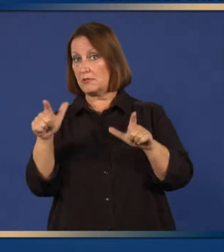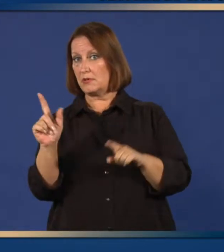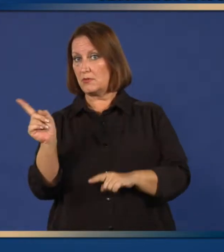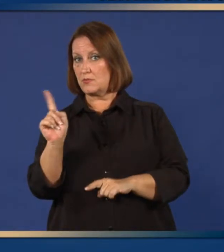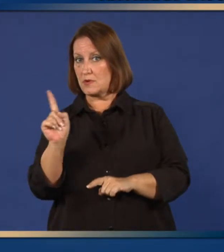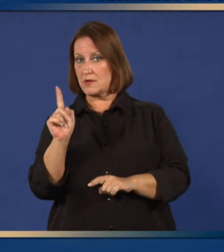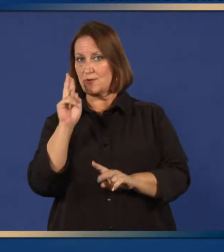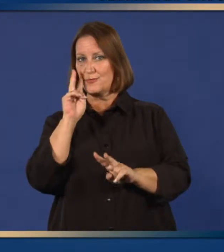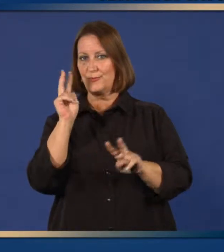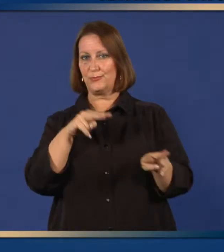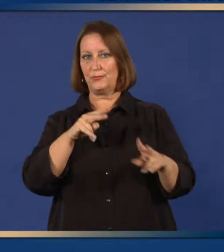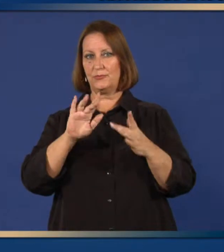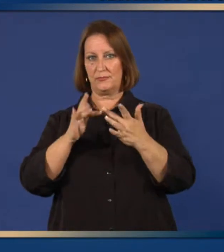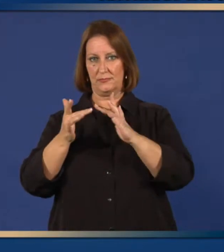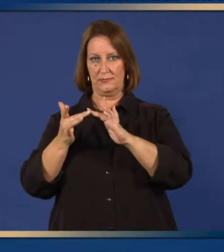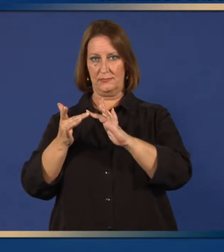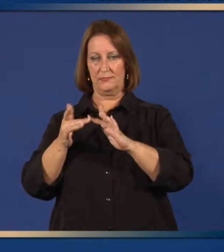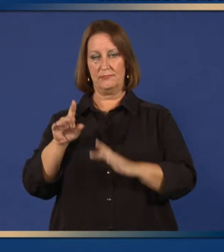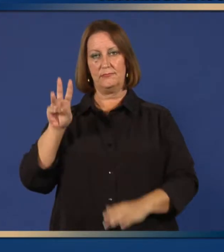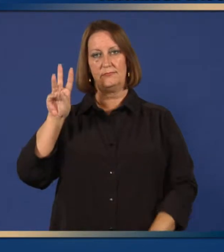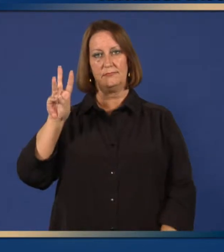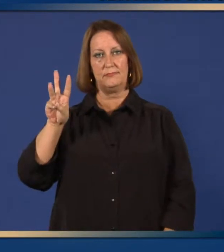See